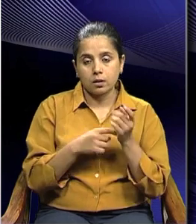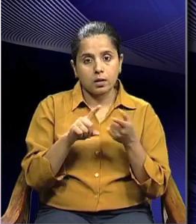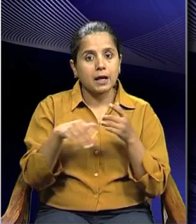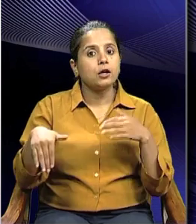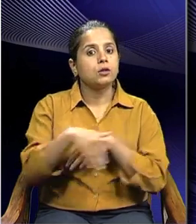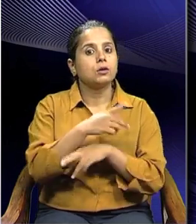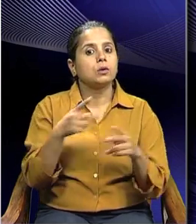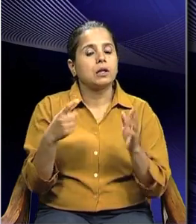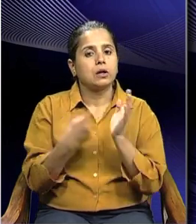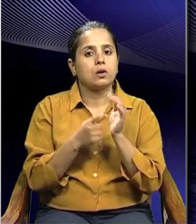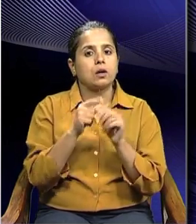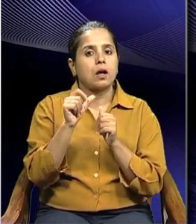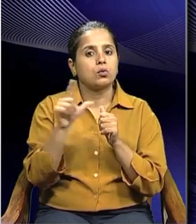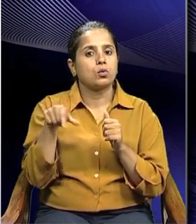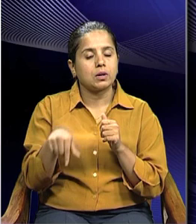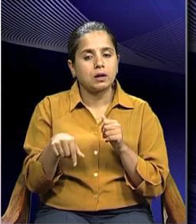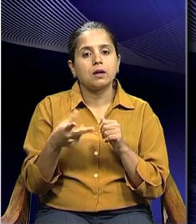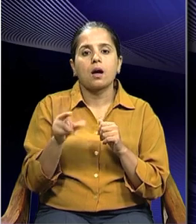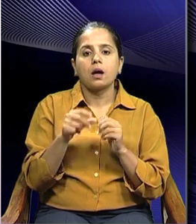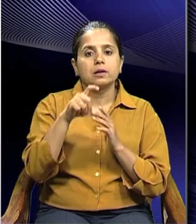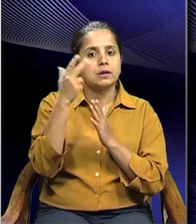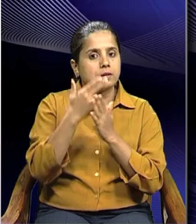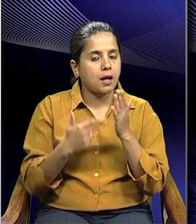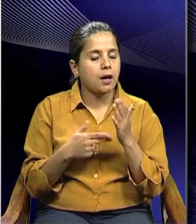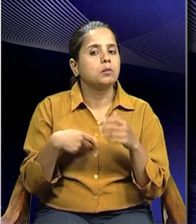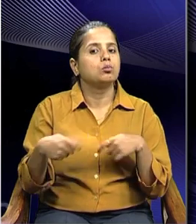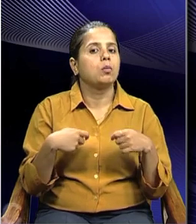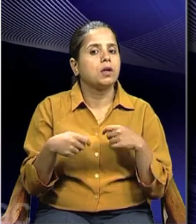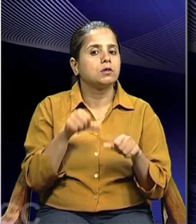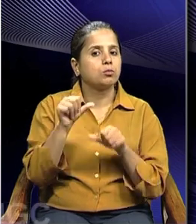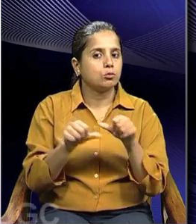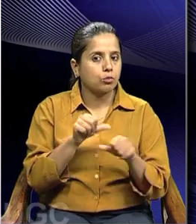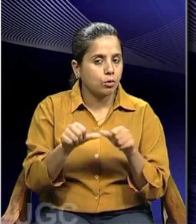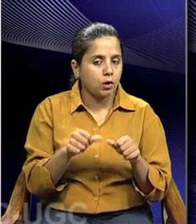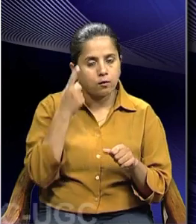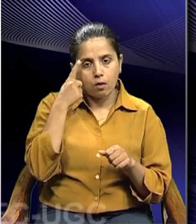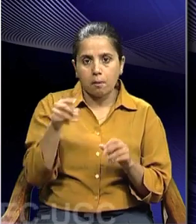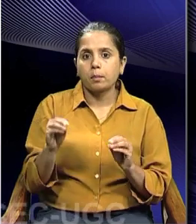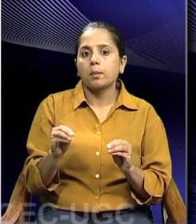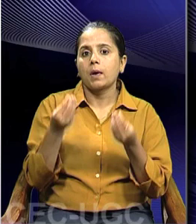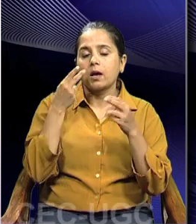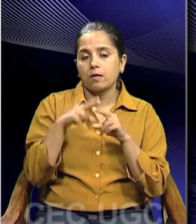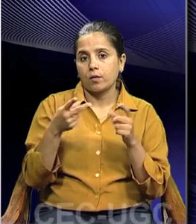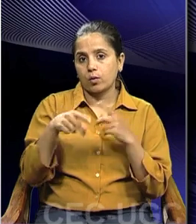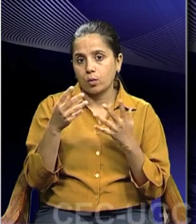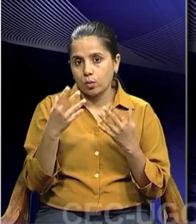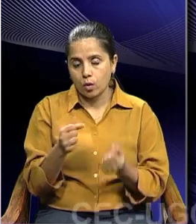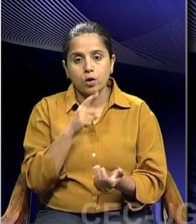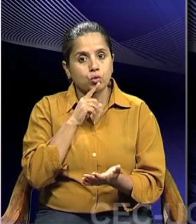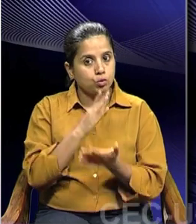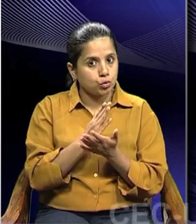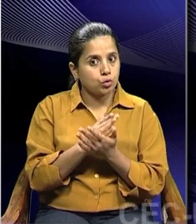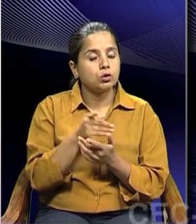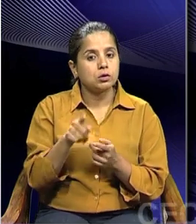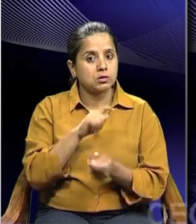implied the radical redesign of business processes for dramatic improvement. That if you want to ensure the